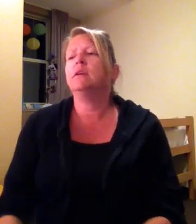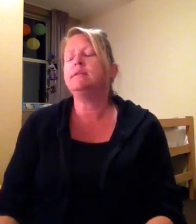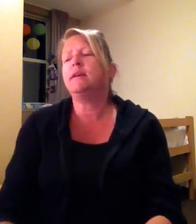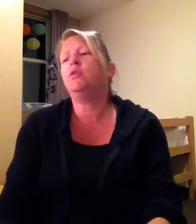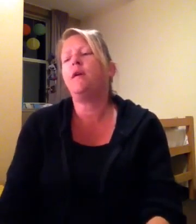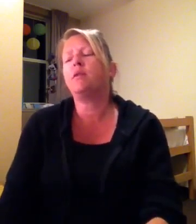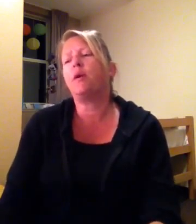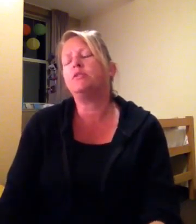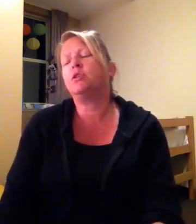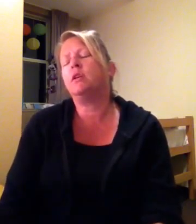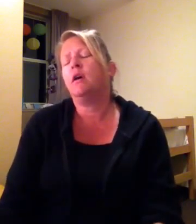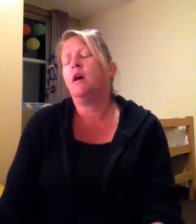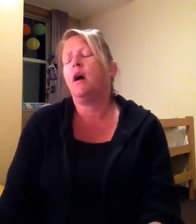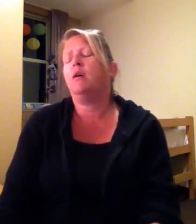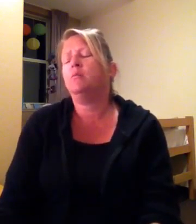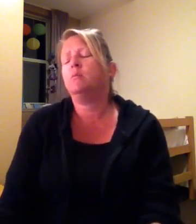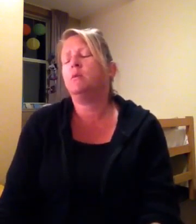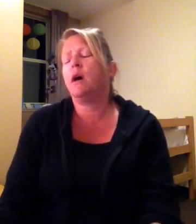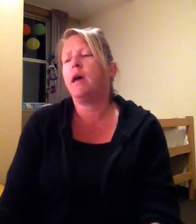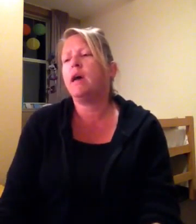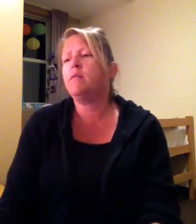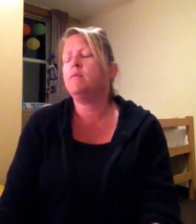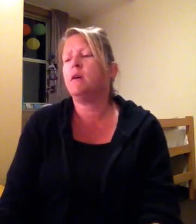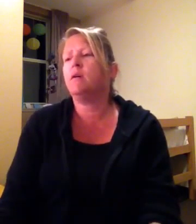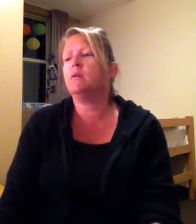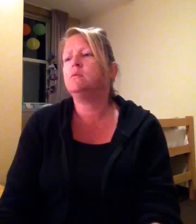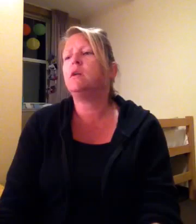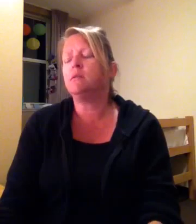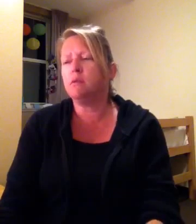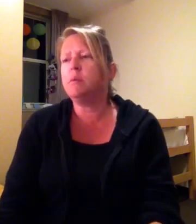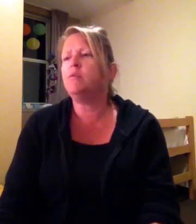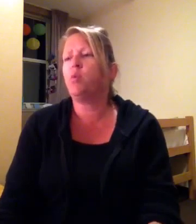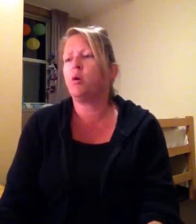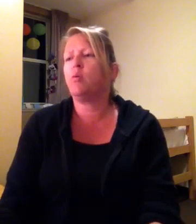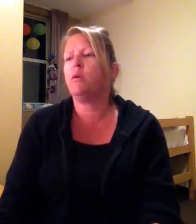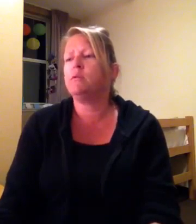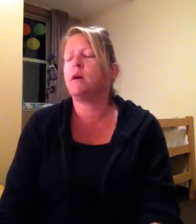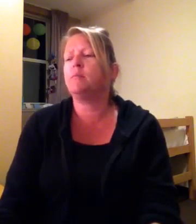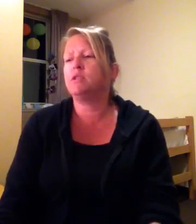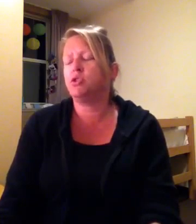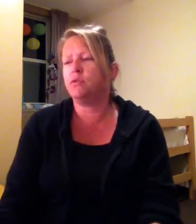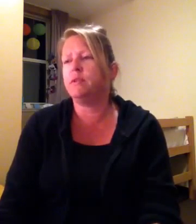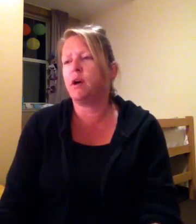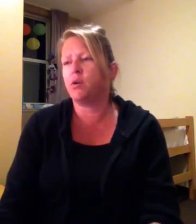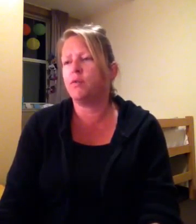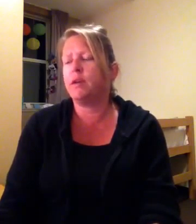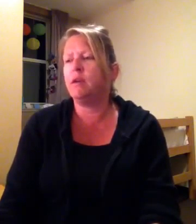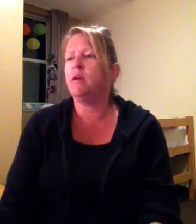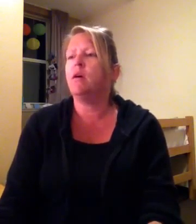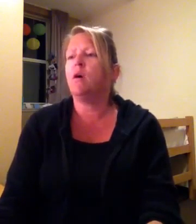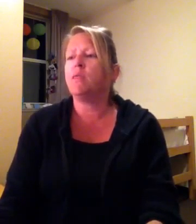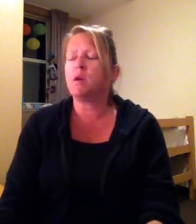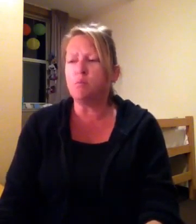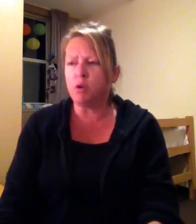Yes, I do have a question. I have done a little bit of work with some digital photography on the